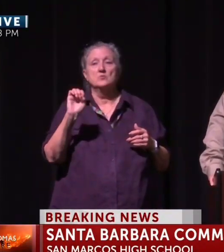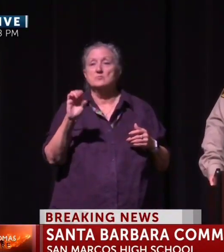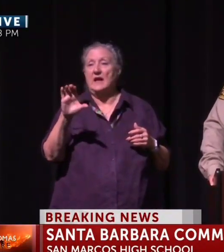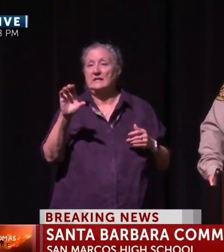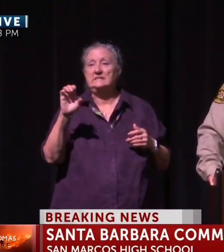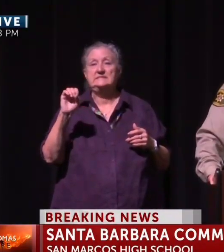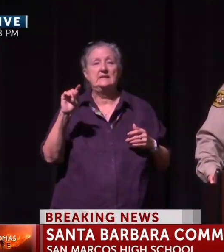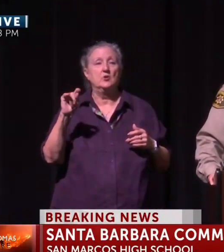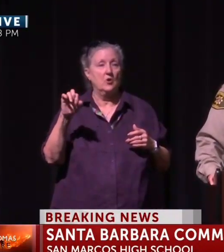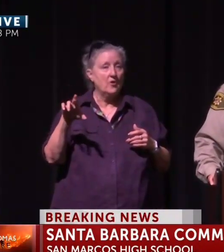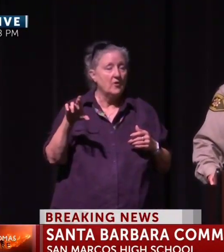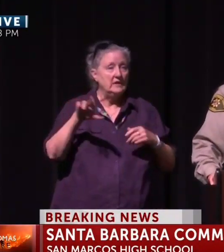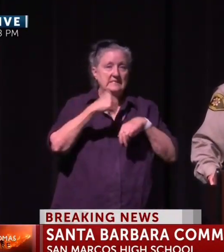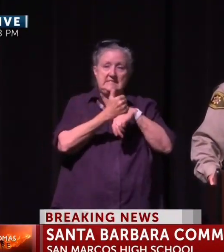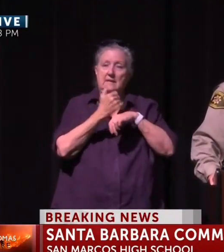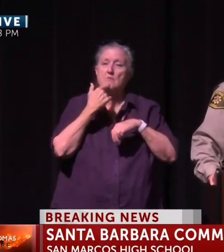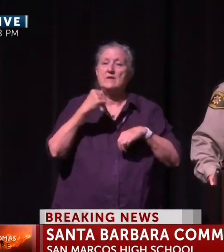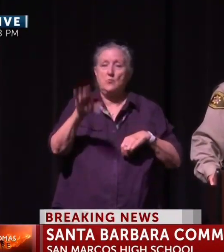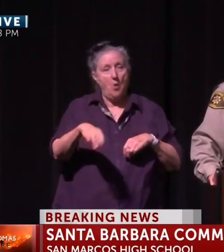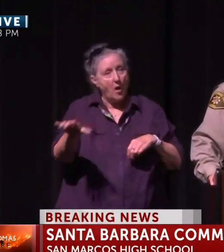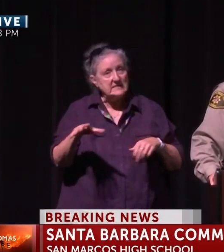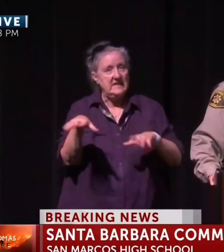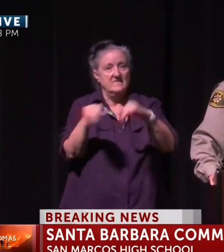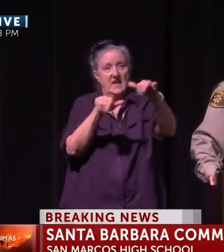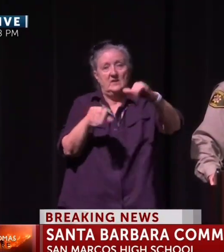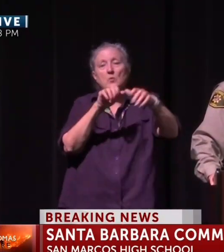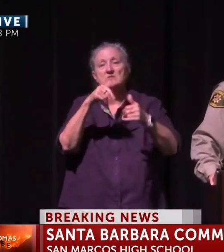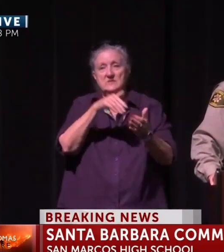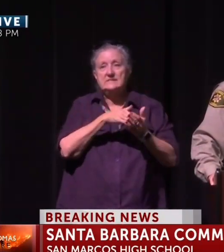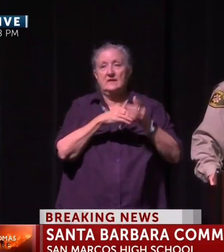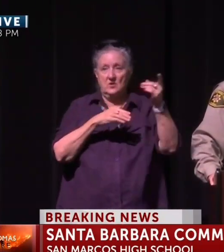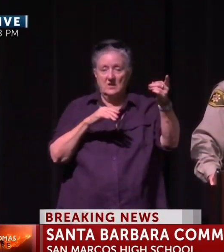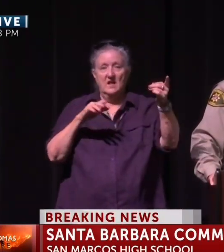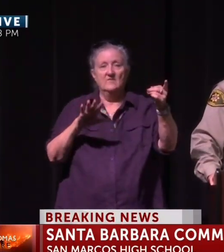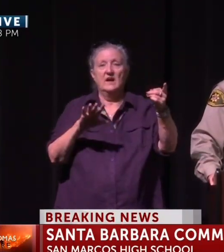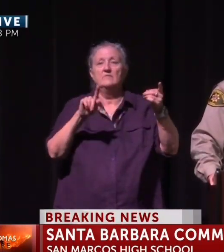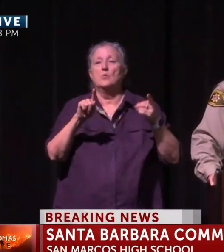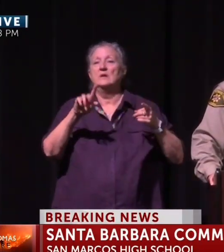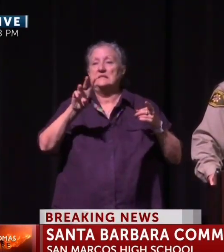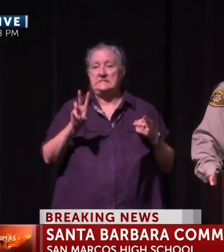Recreational Center, set up as a Red Cross evacuation center, and it's at